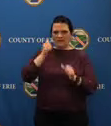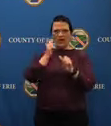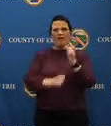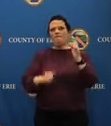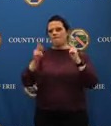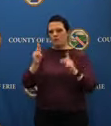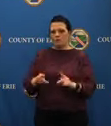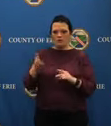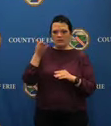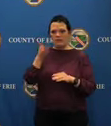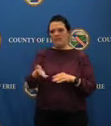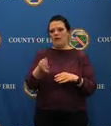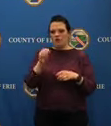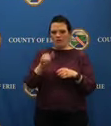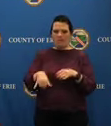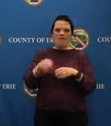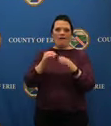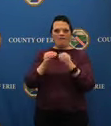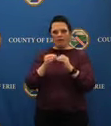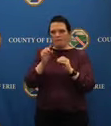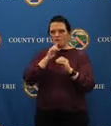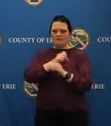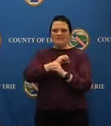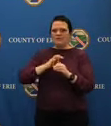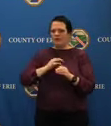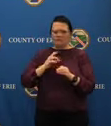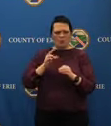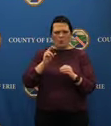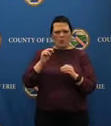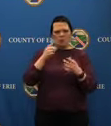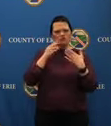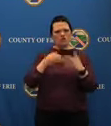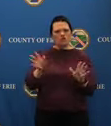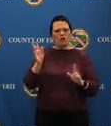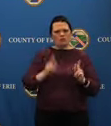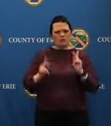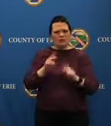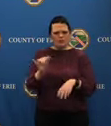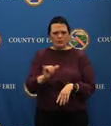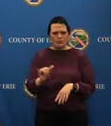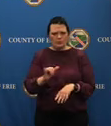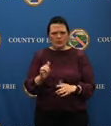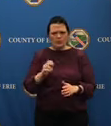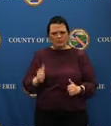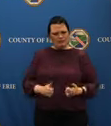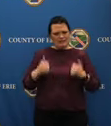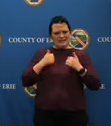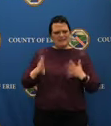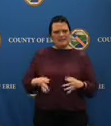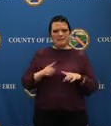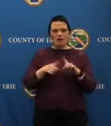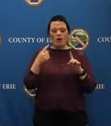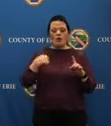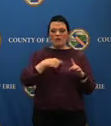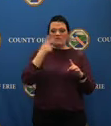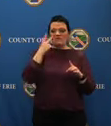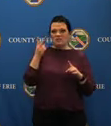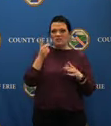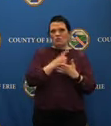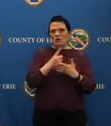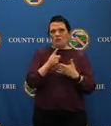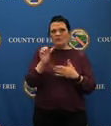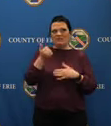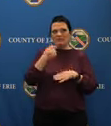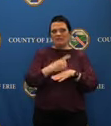is a staff member. There are individuals, or just general populace that are getting this. But we have seen in the last week to 10 days